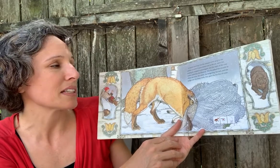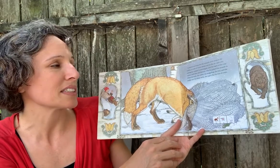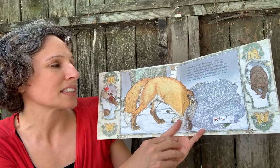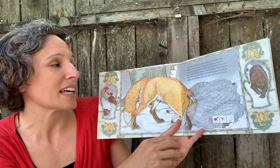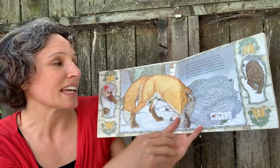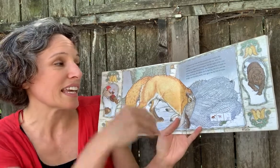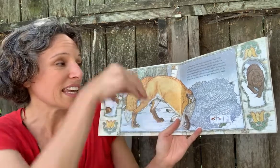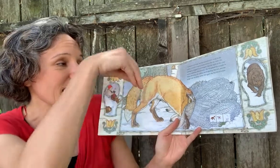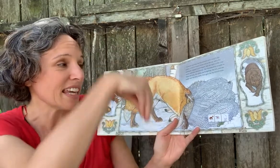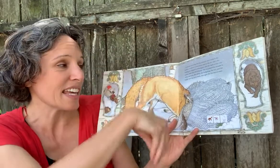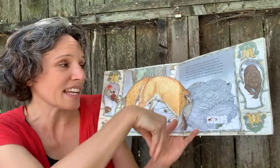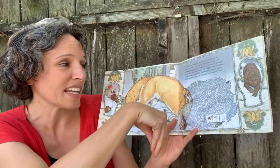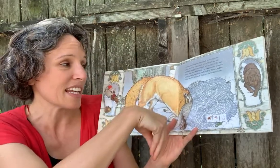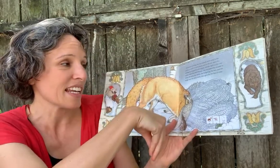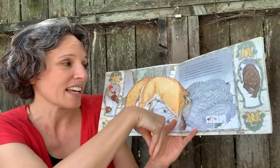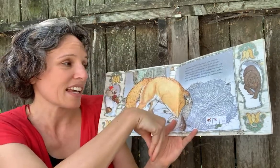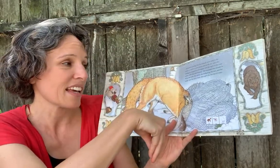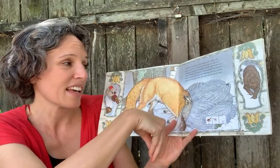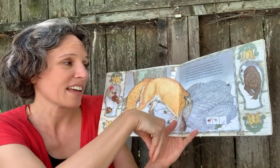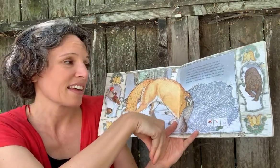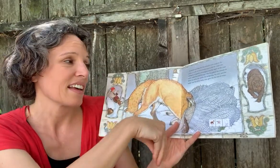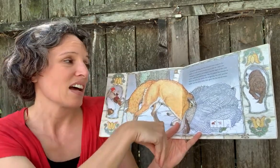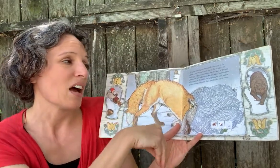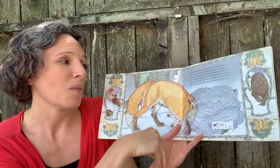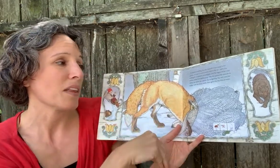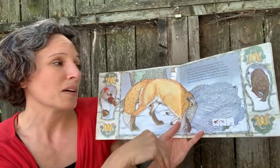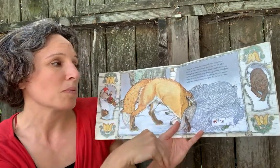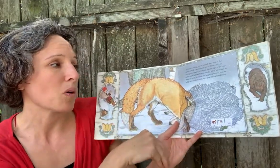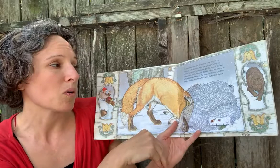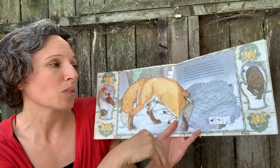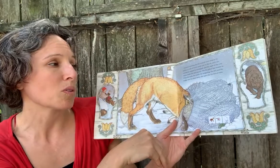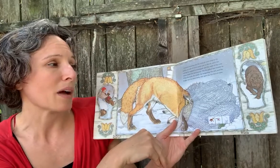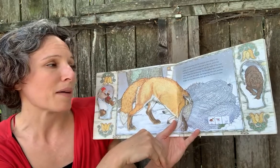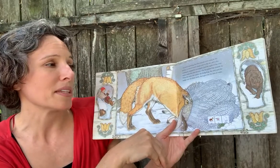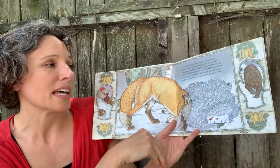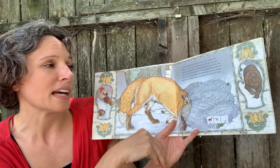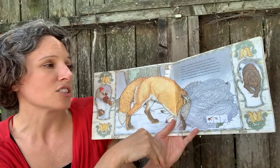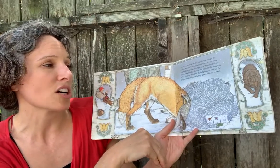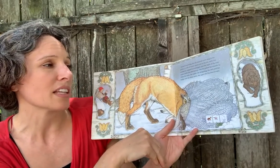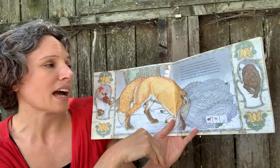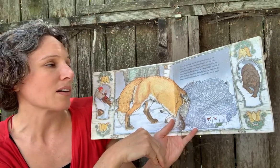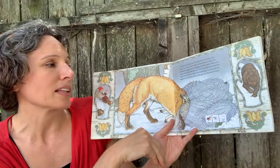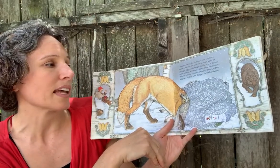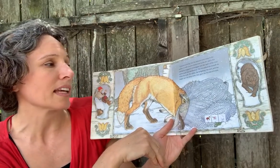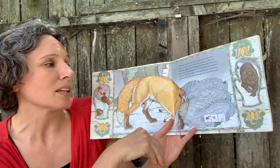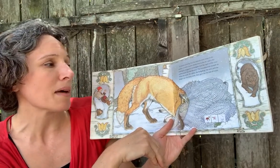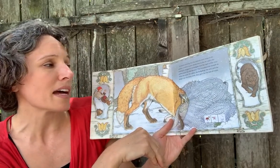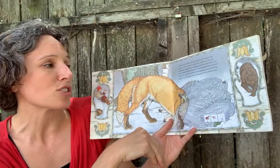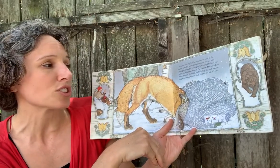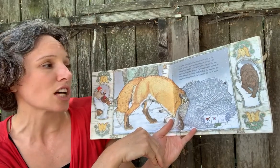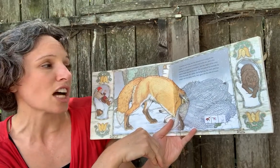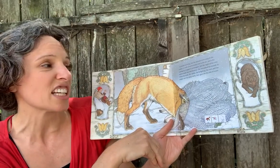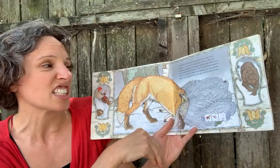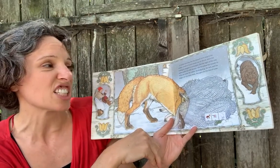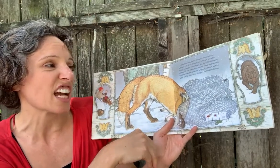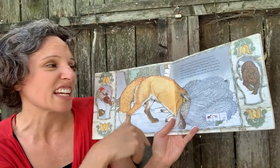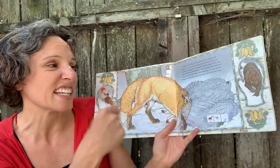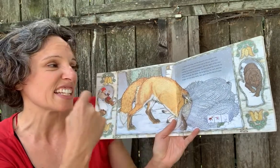muzzle in, and when the mole, the rabbit, the hedgehog, the owl, and the badger saw his shiny